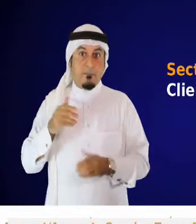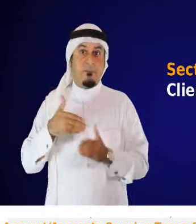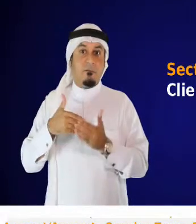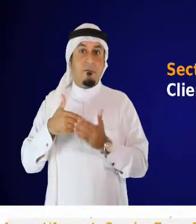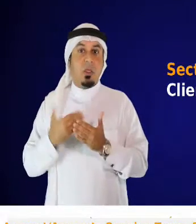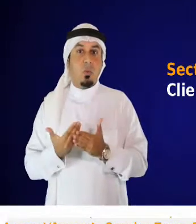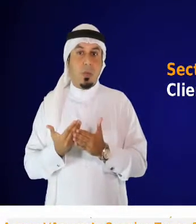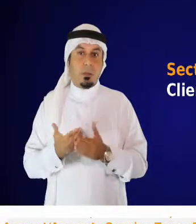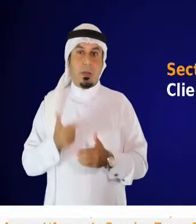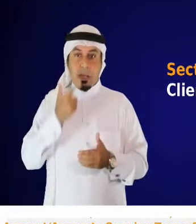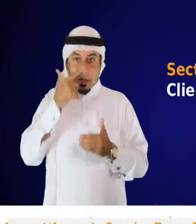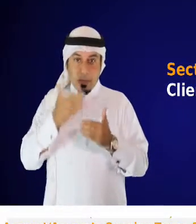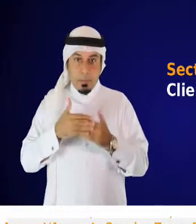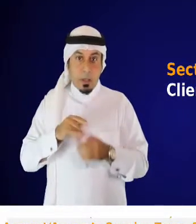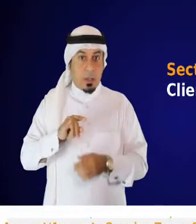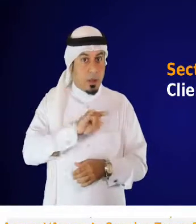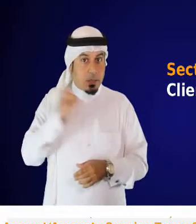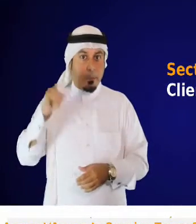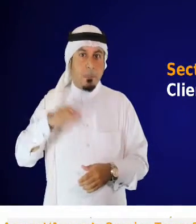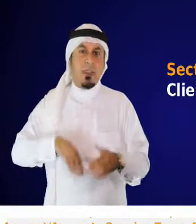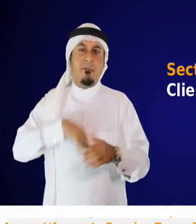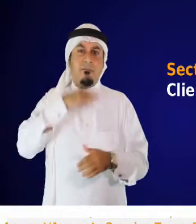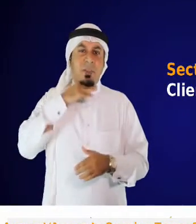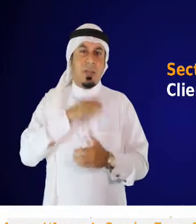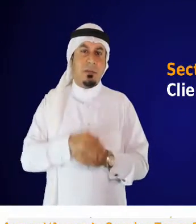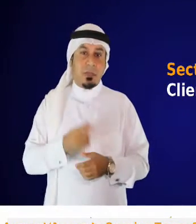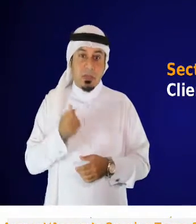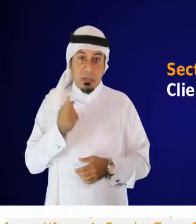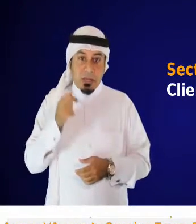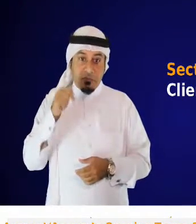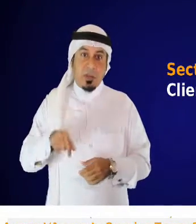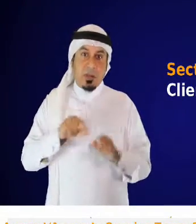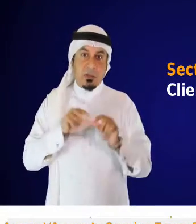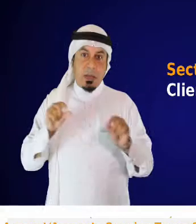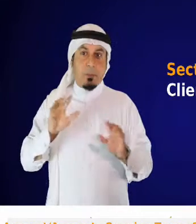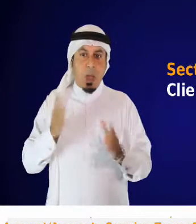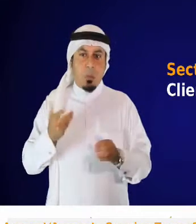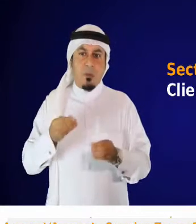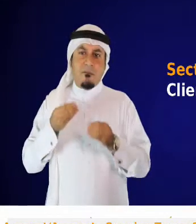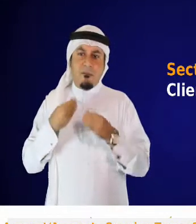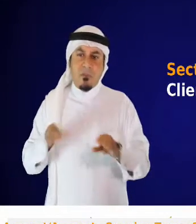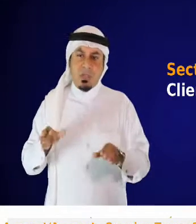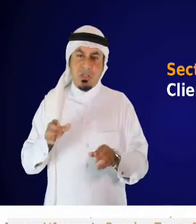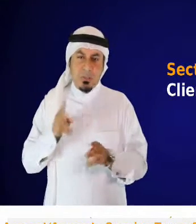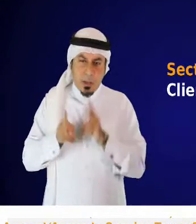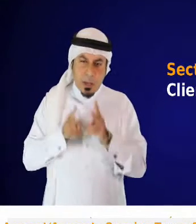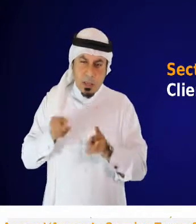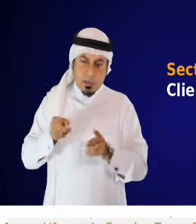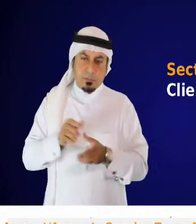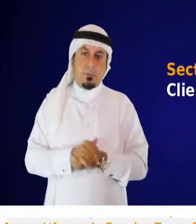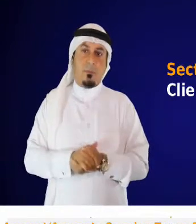of insufficiency of funds in the account or by reason of mechanical failure or otherwise not in the control of the